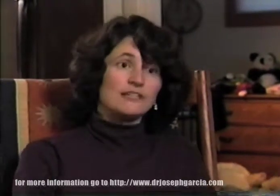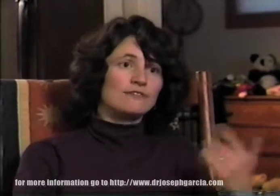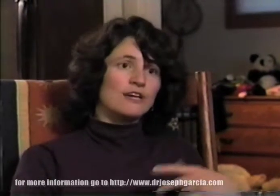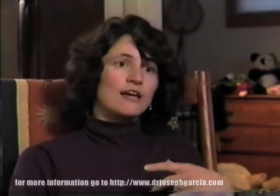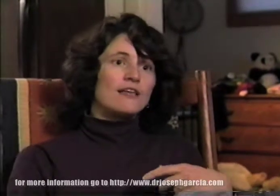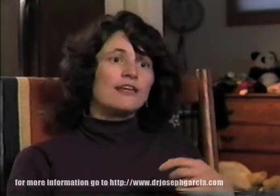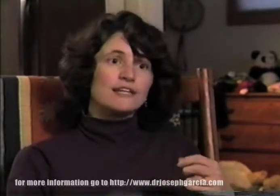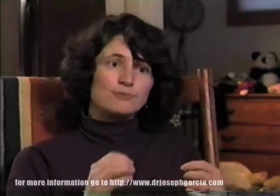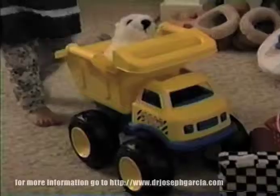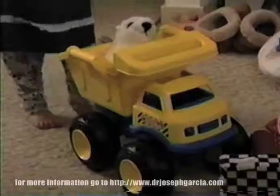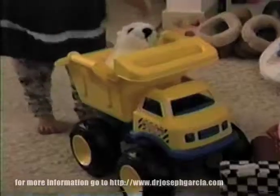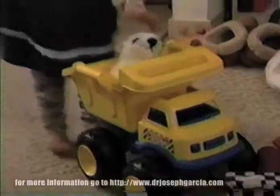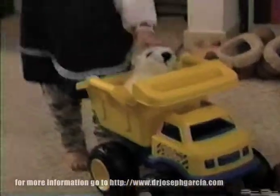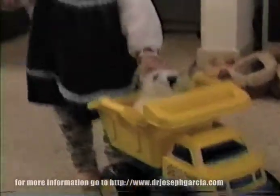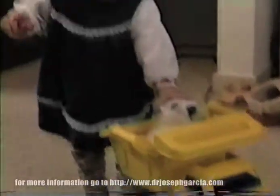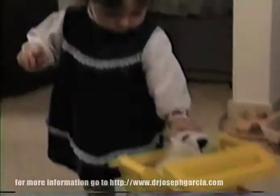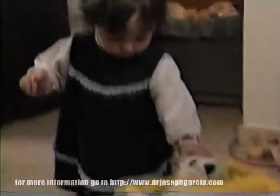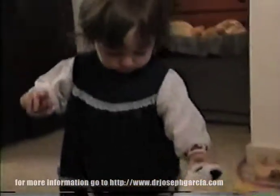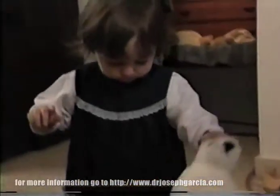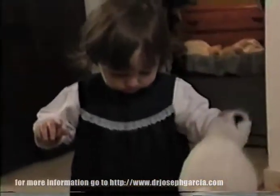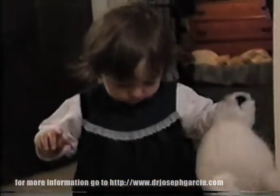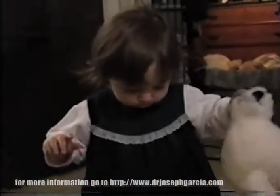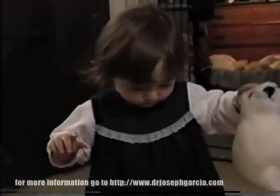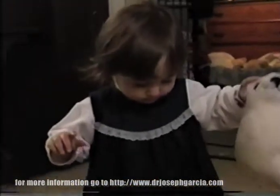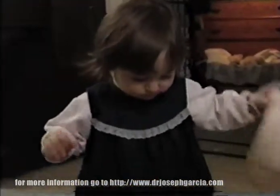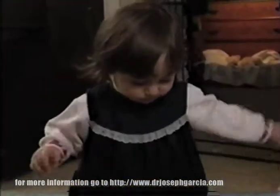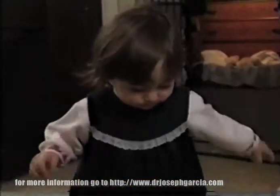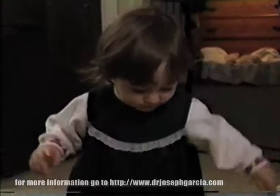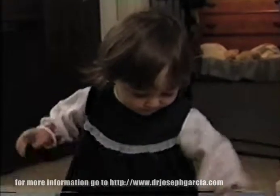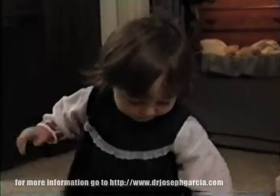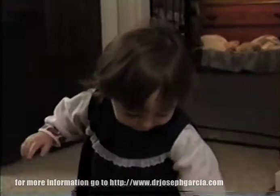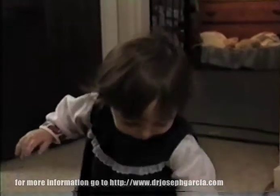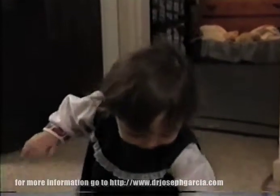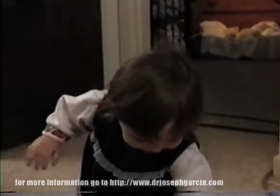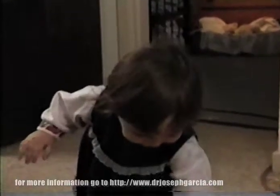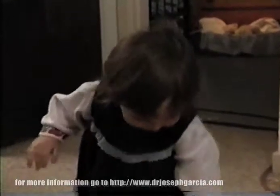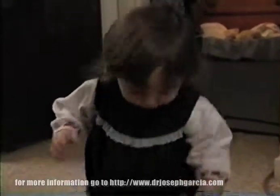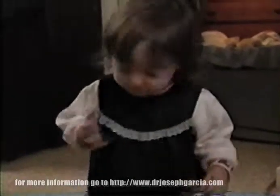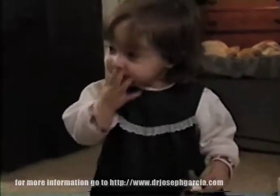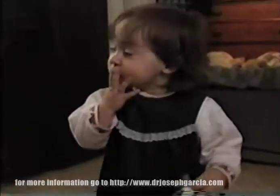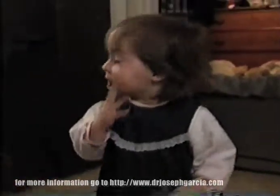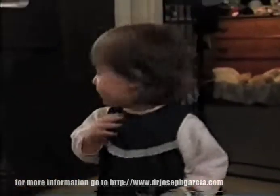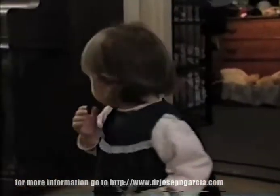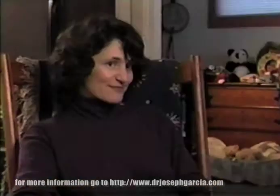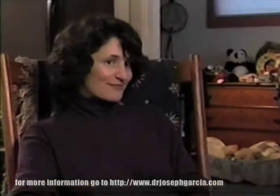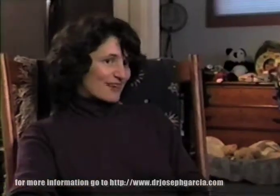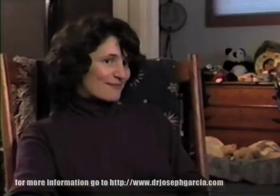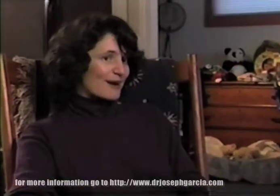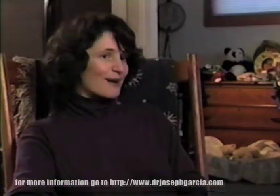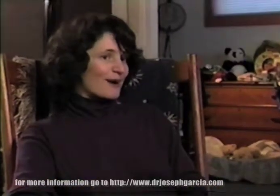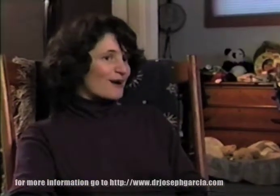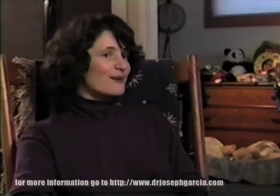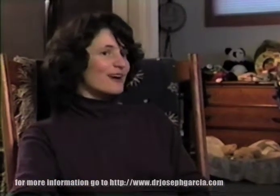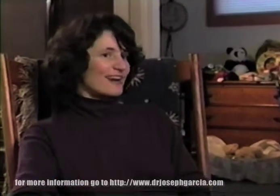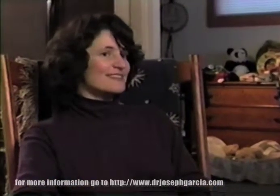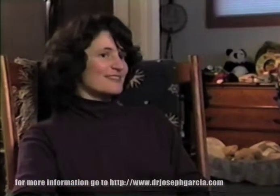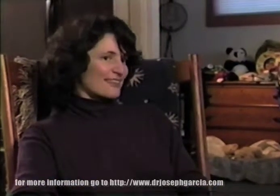believe that it's because we can communicate. We have some tremendous conversations about all kinds of